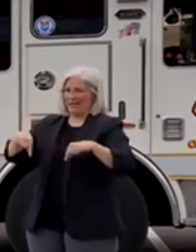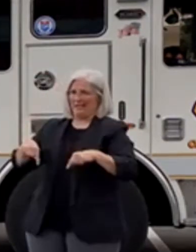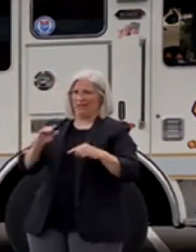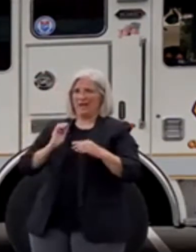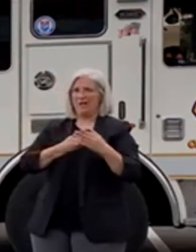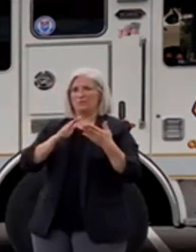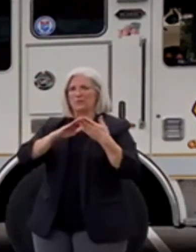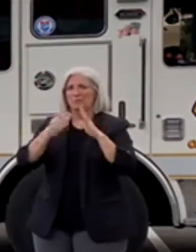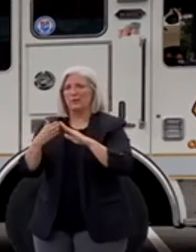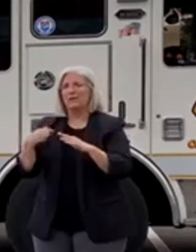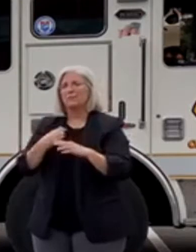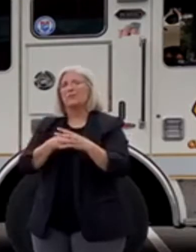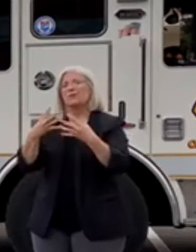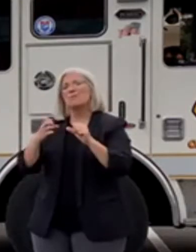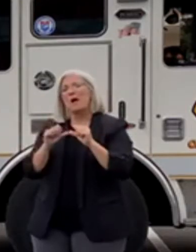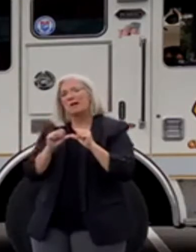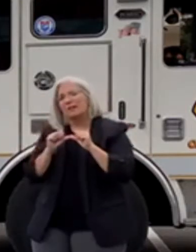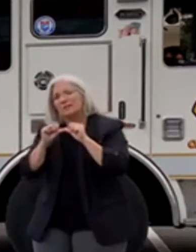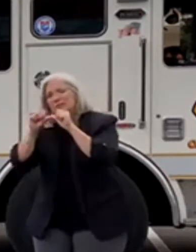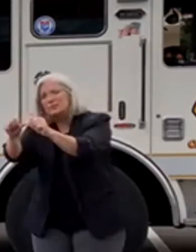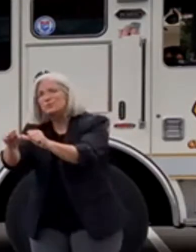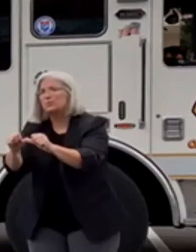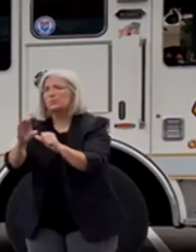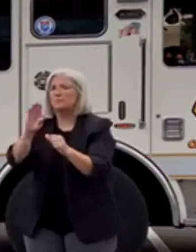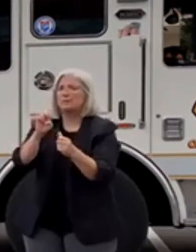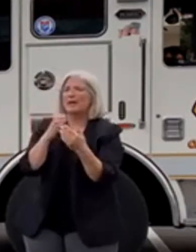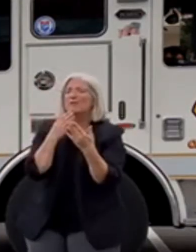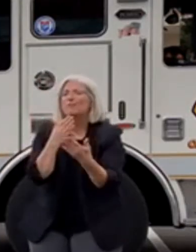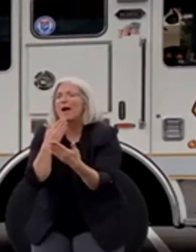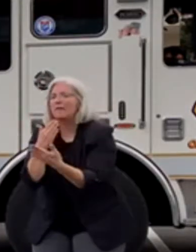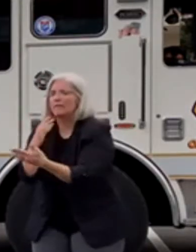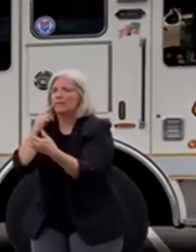to continue to be grateful for those so many things,